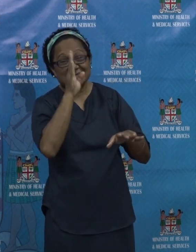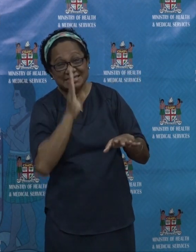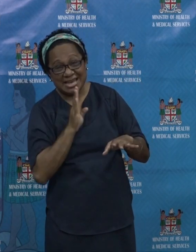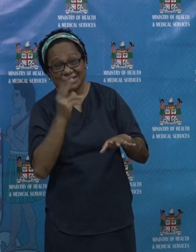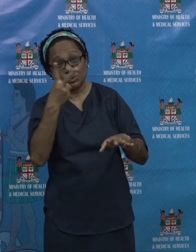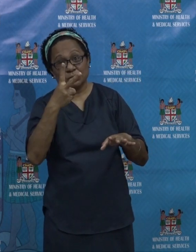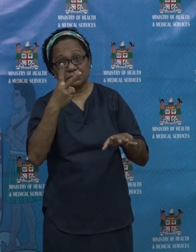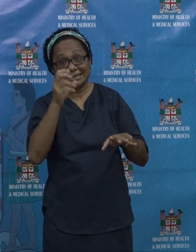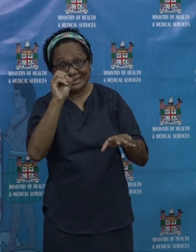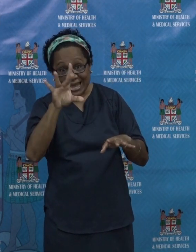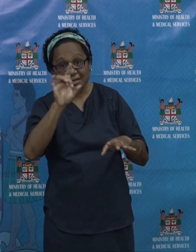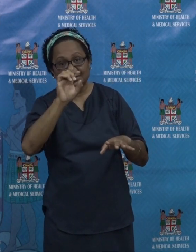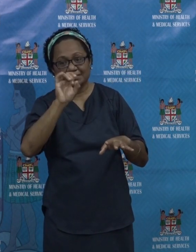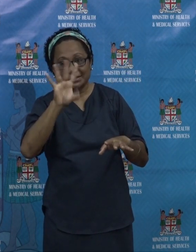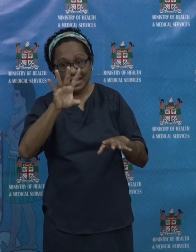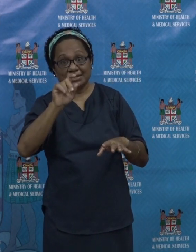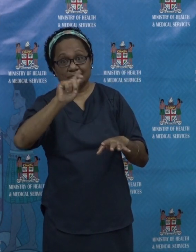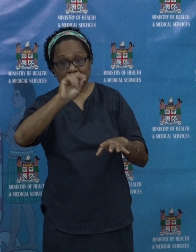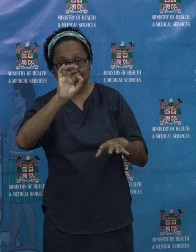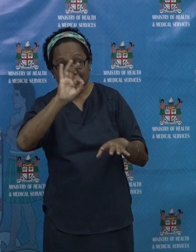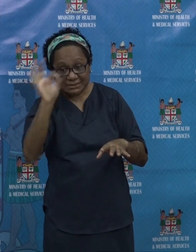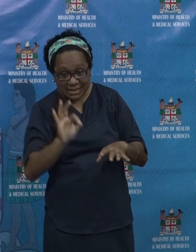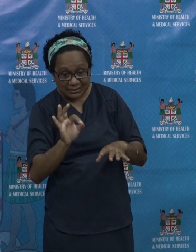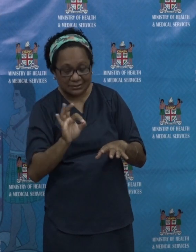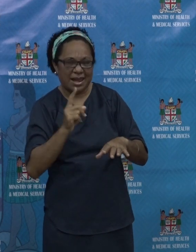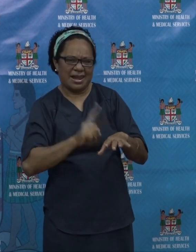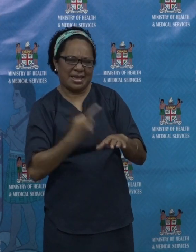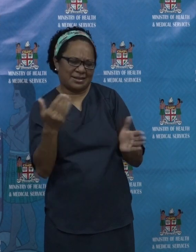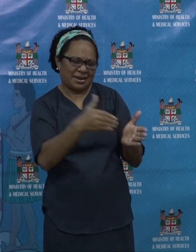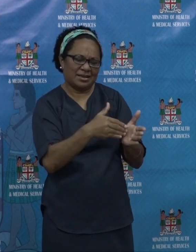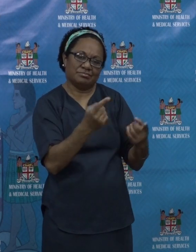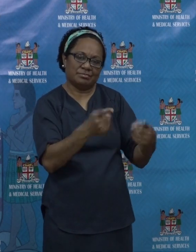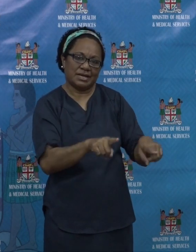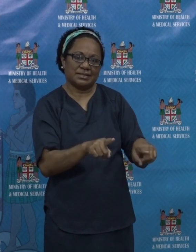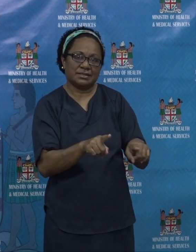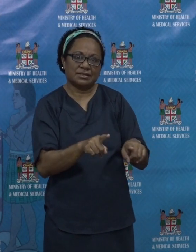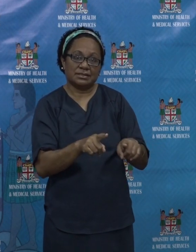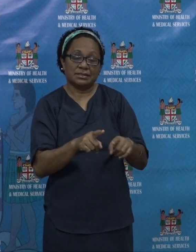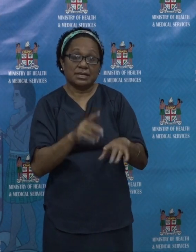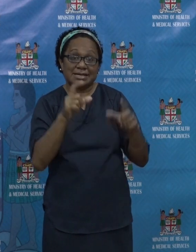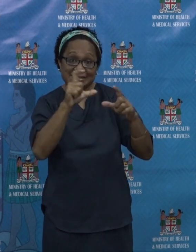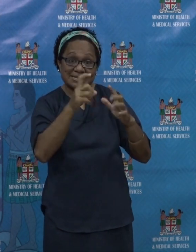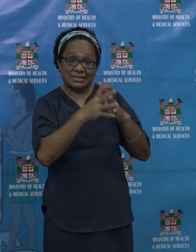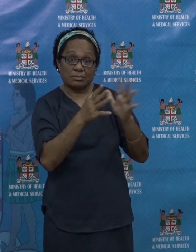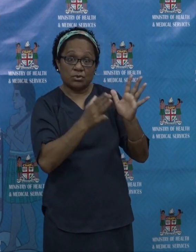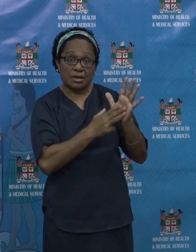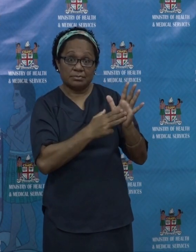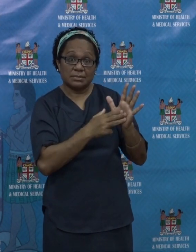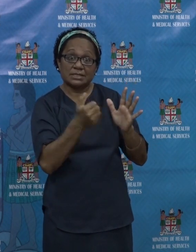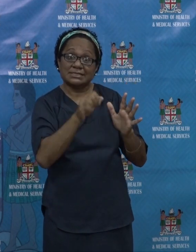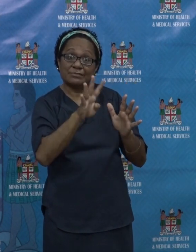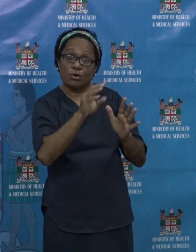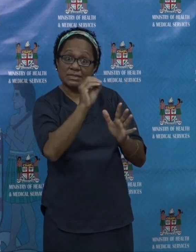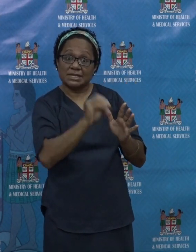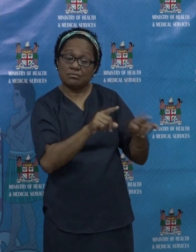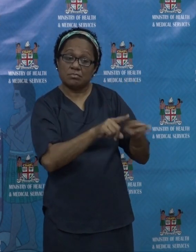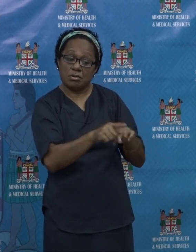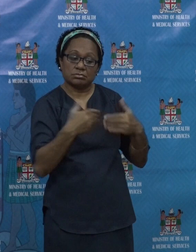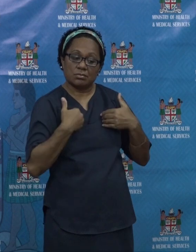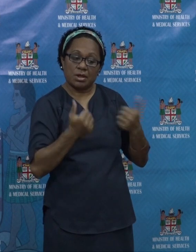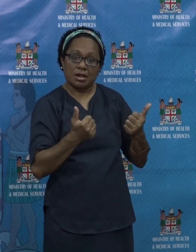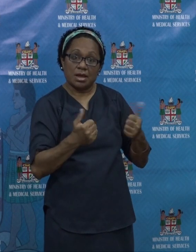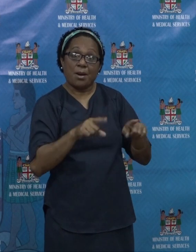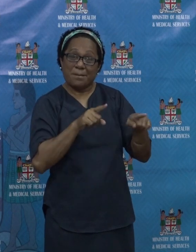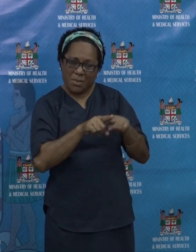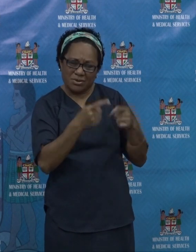late. In CWM, more than 60% of cases with severe diseases have recovered, with most of the deaths that occurred